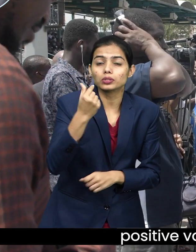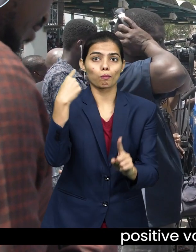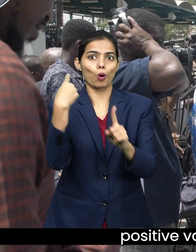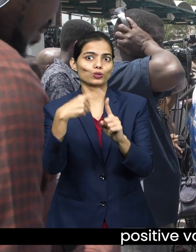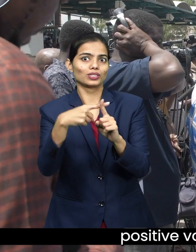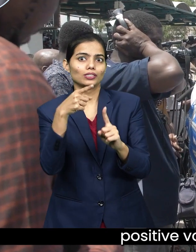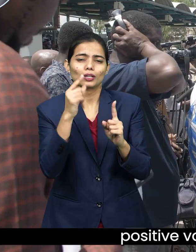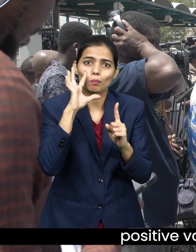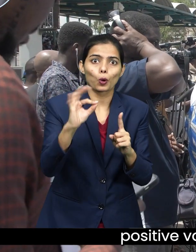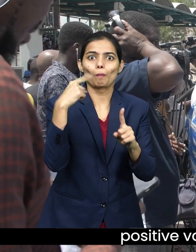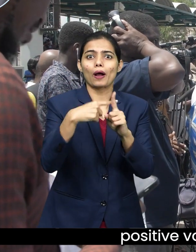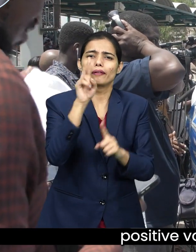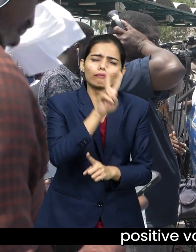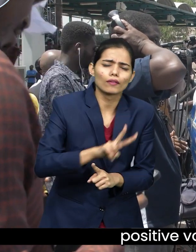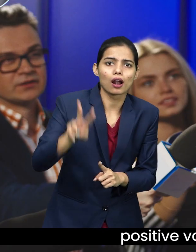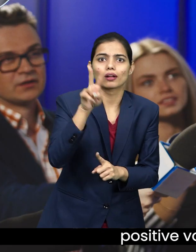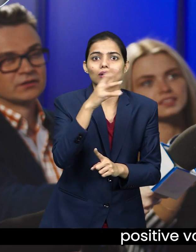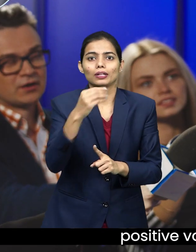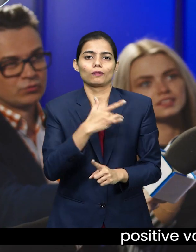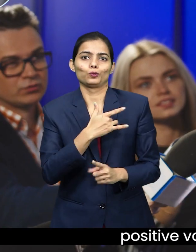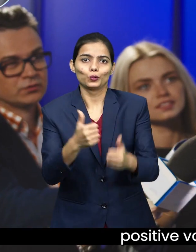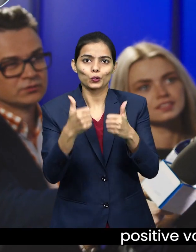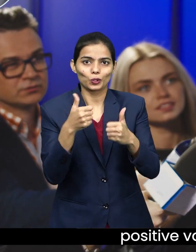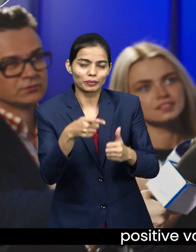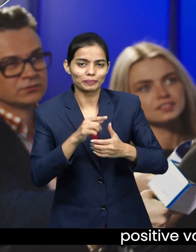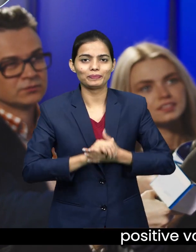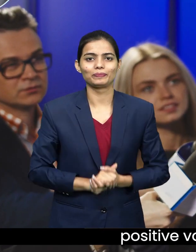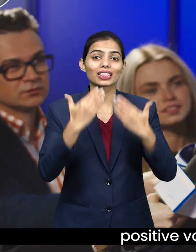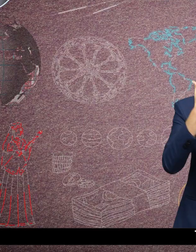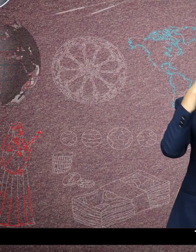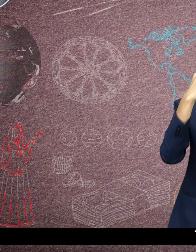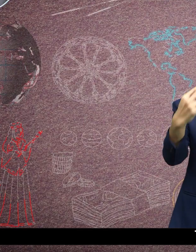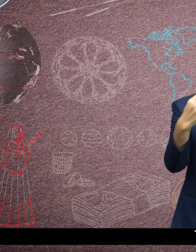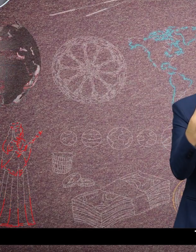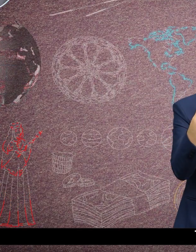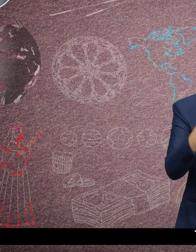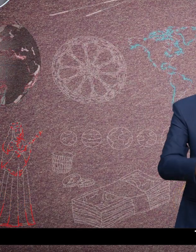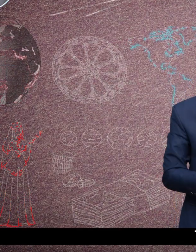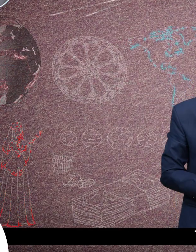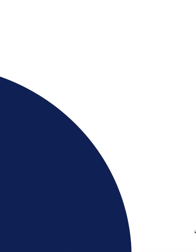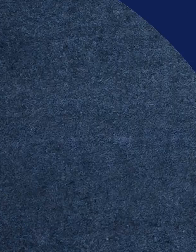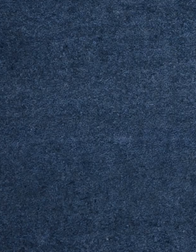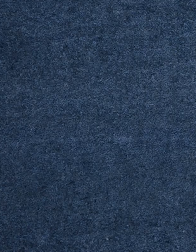positive values and behaviors. Thank you.